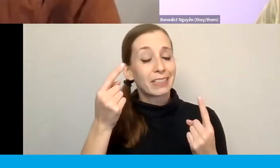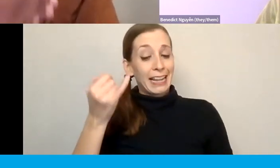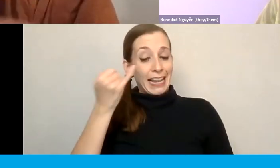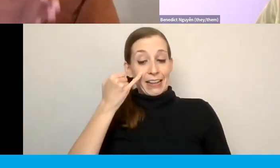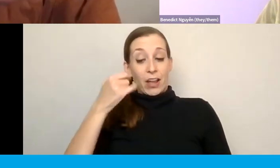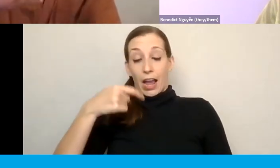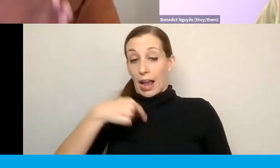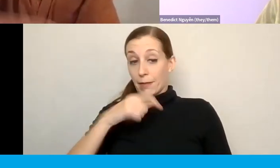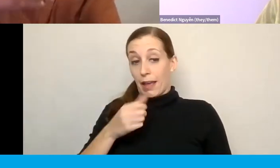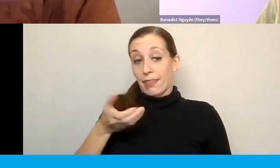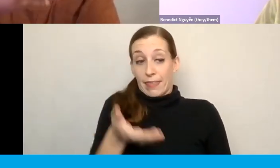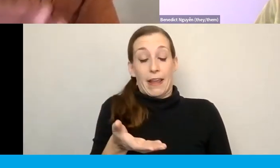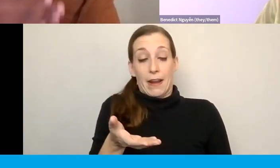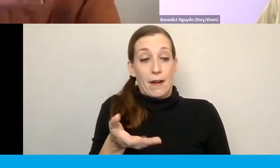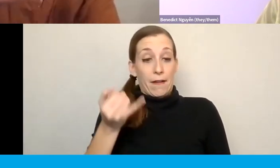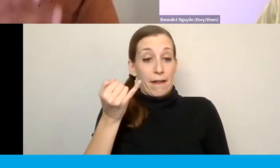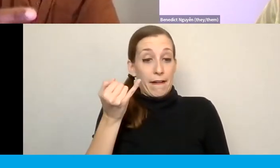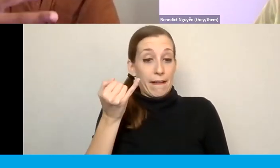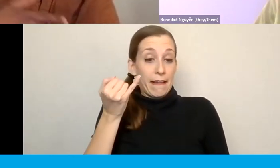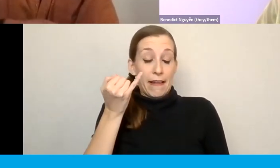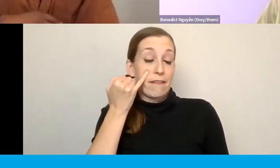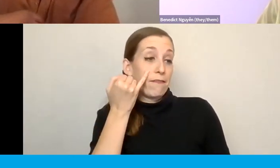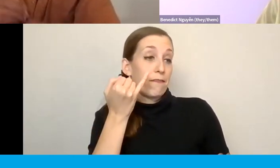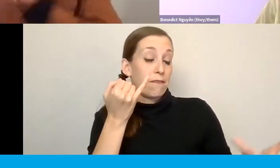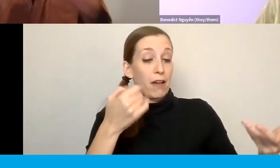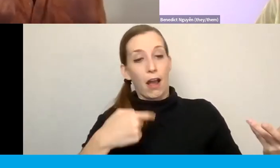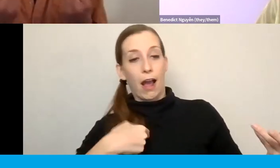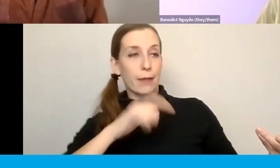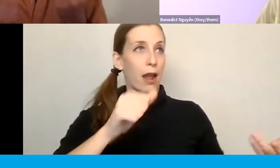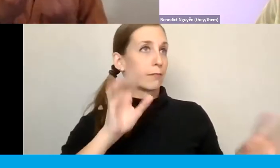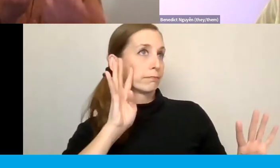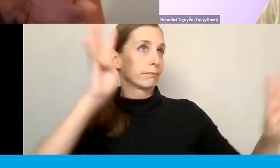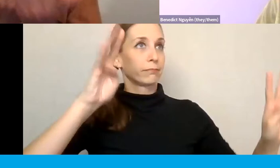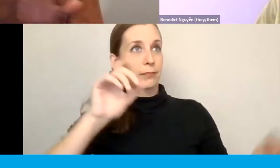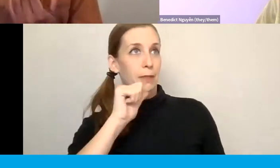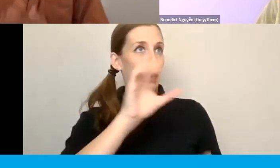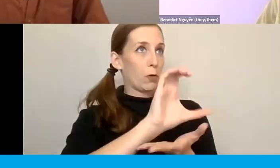isn't this sort of like describable space between me and them, and it's the relationship shifts.